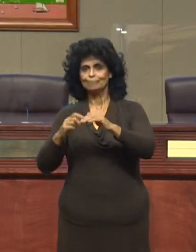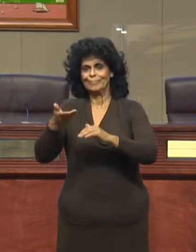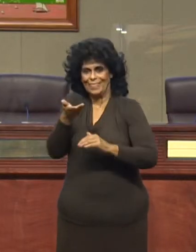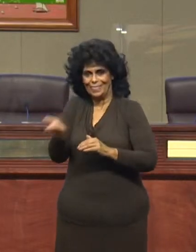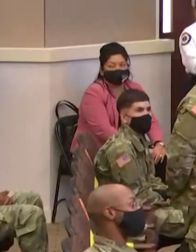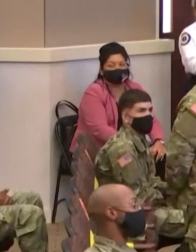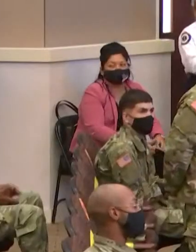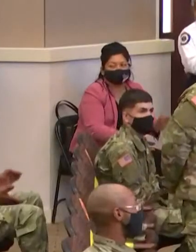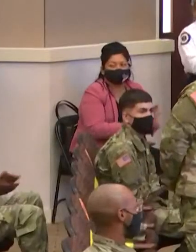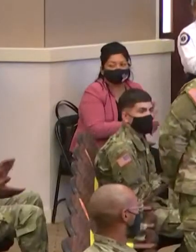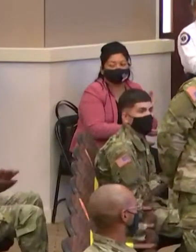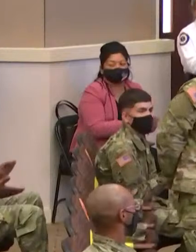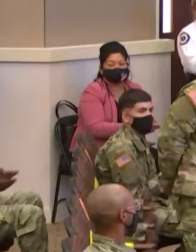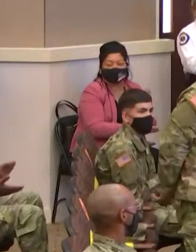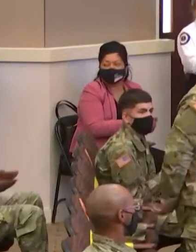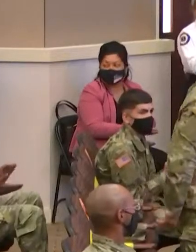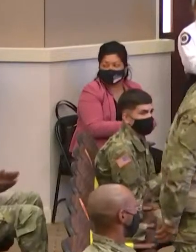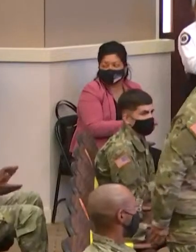site.